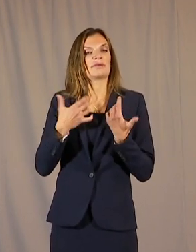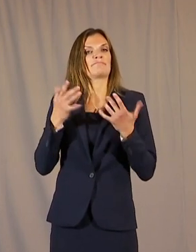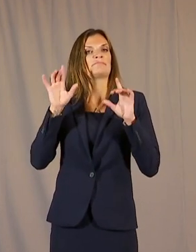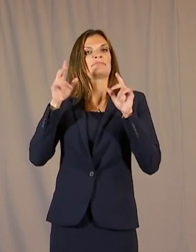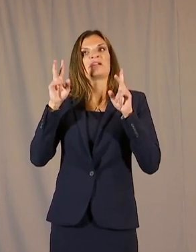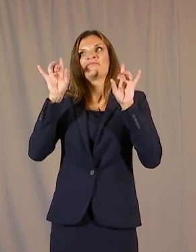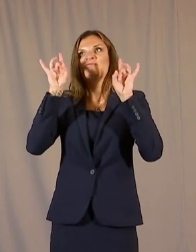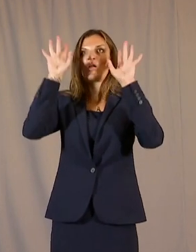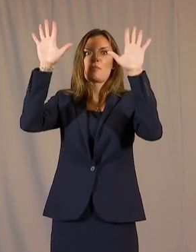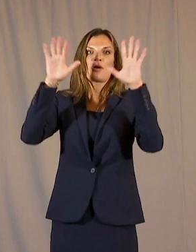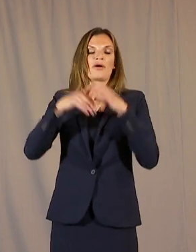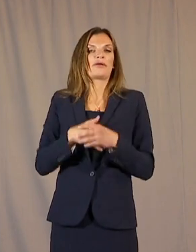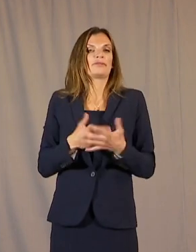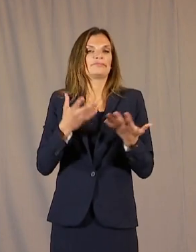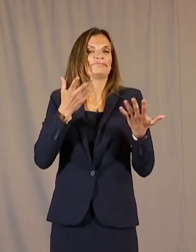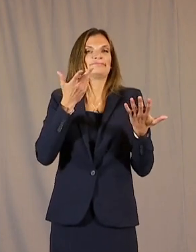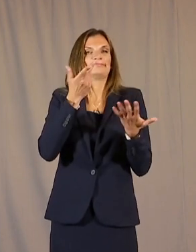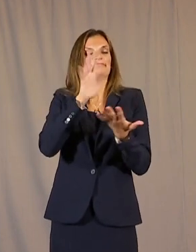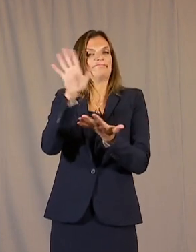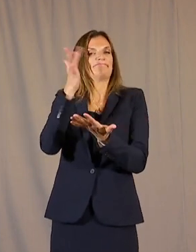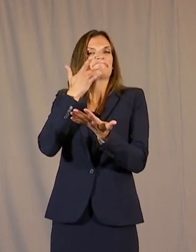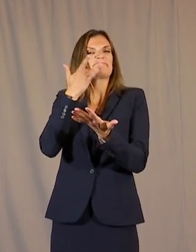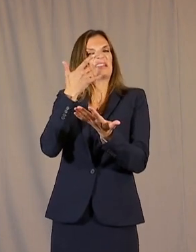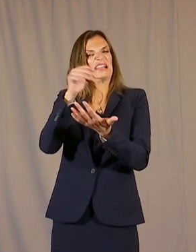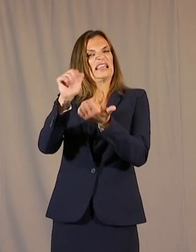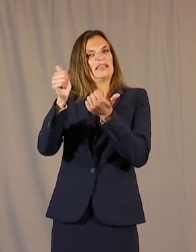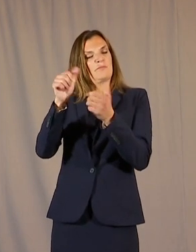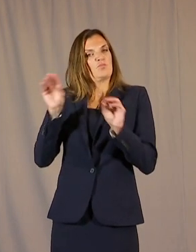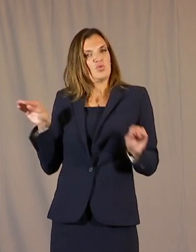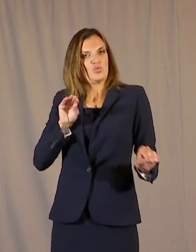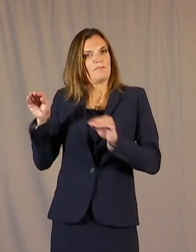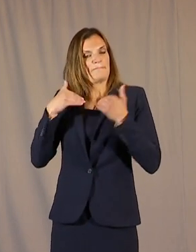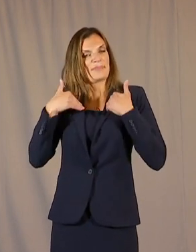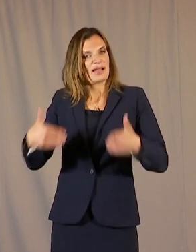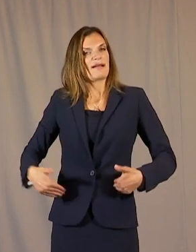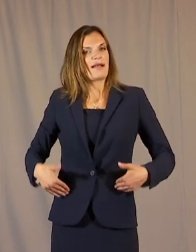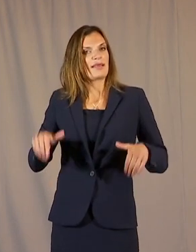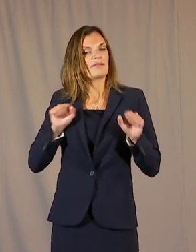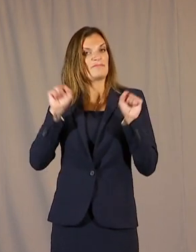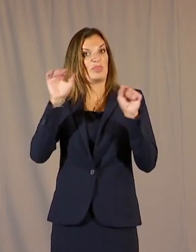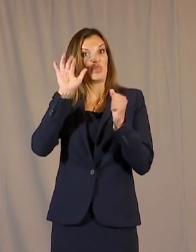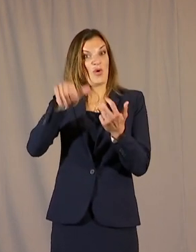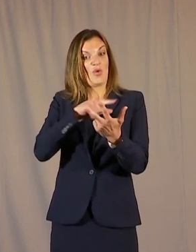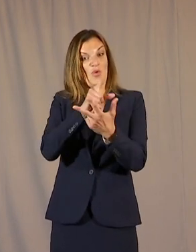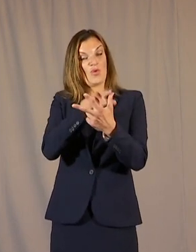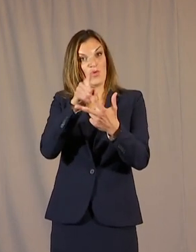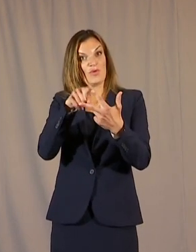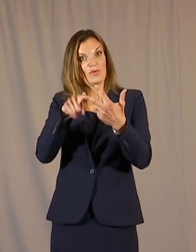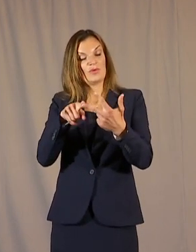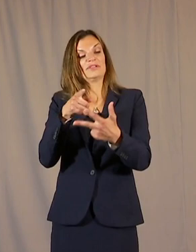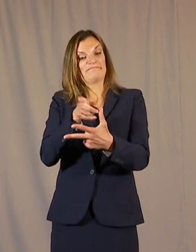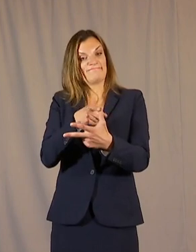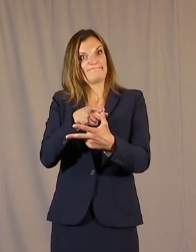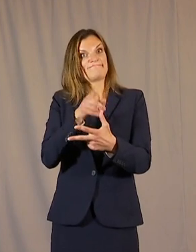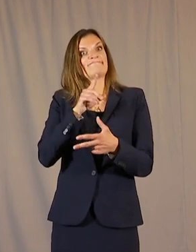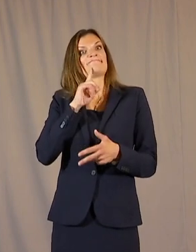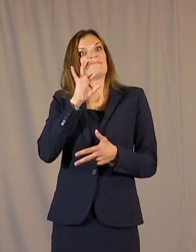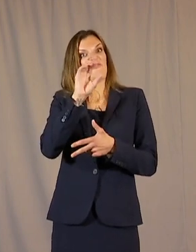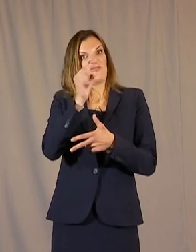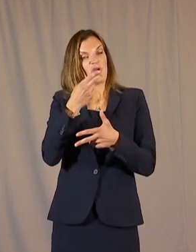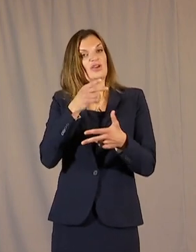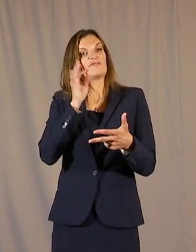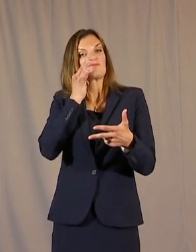volleyball, whatever your pleasure is. But those three things are leading